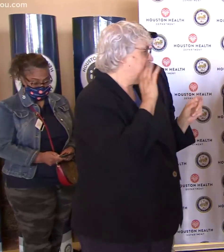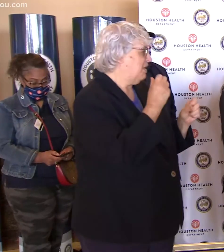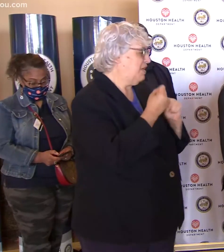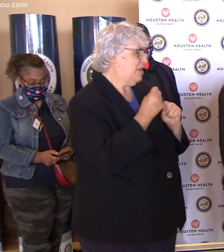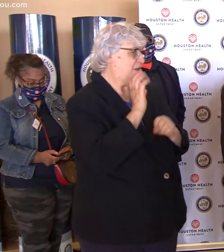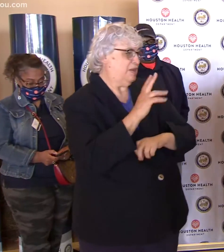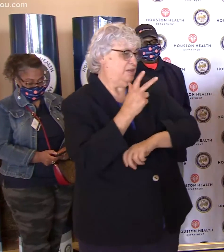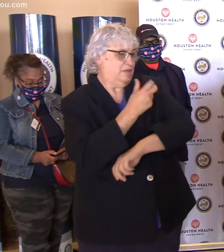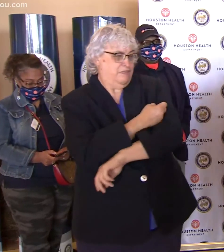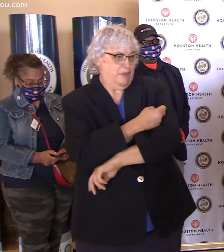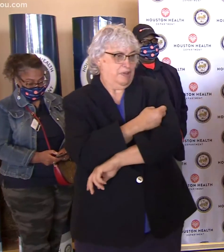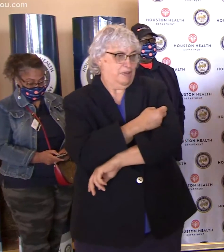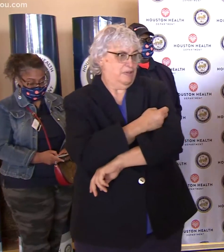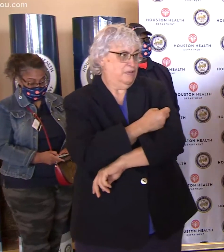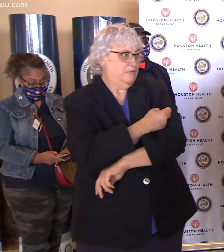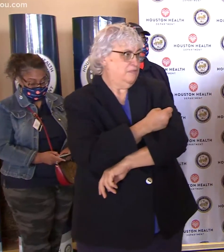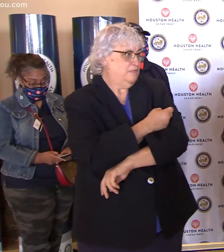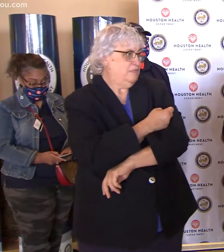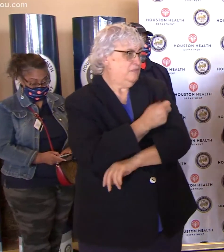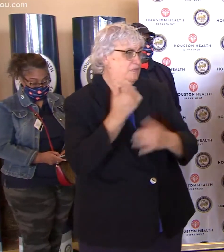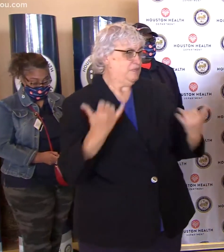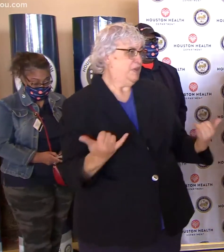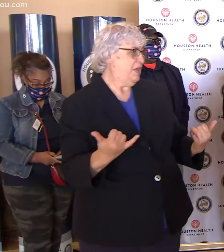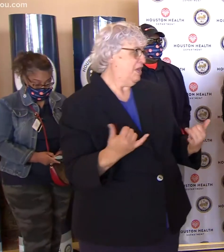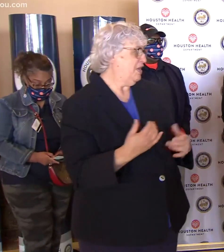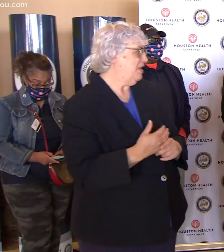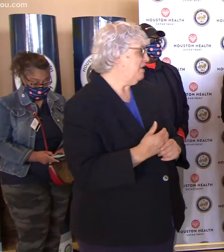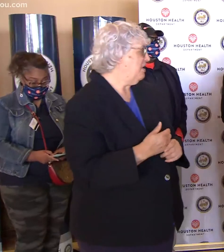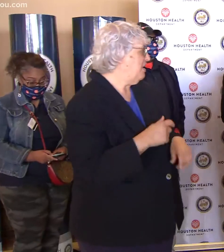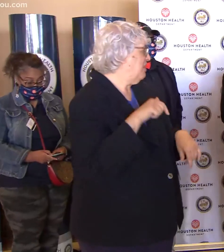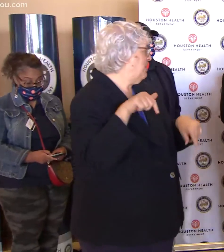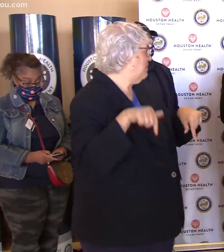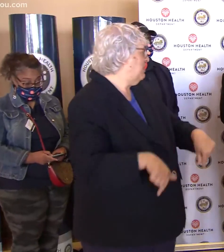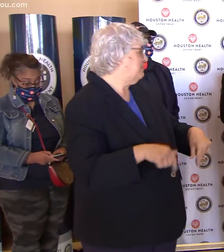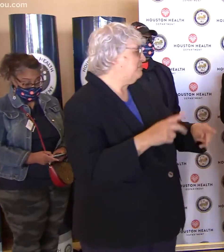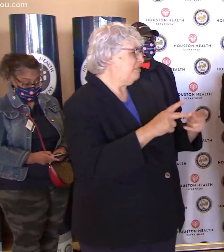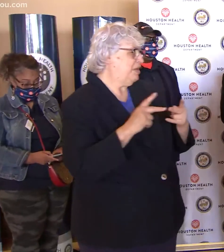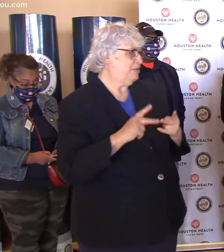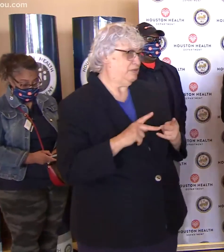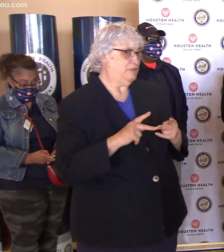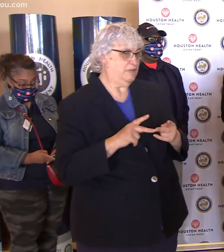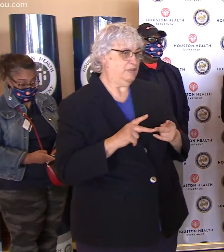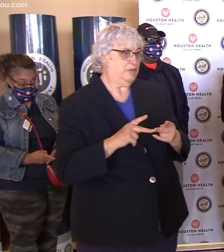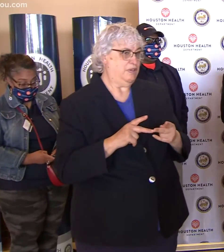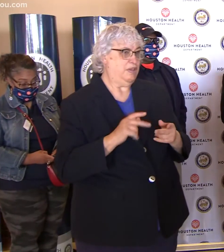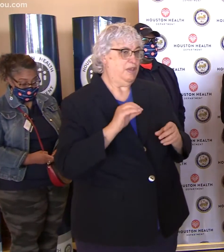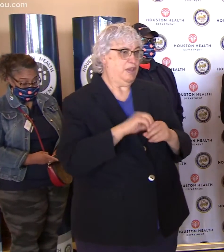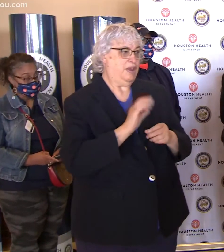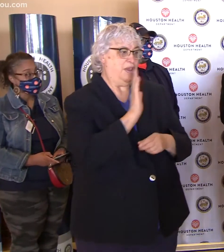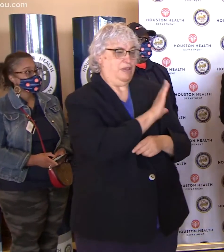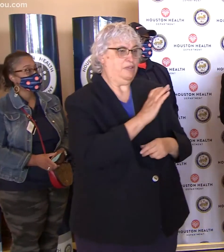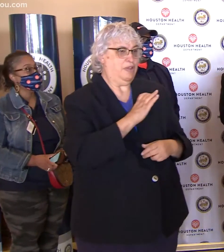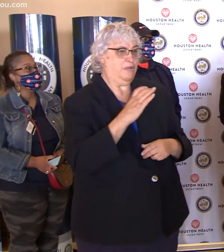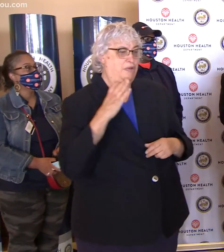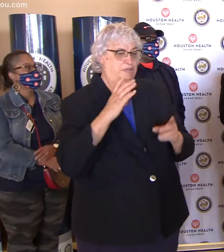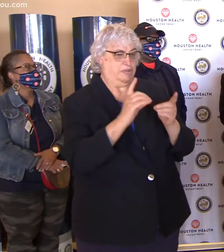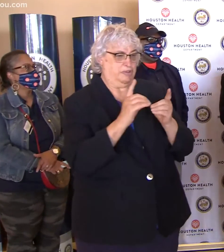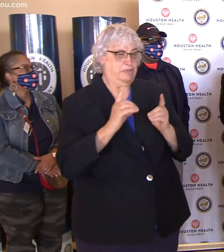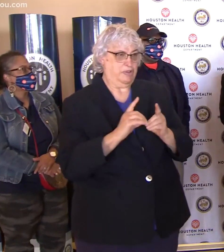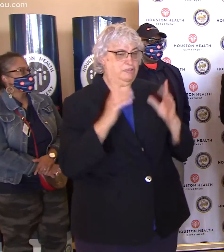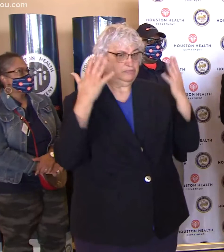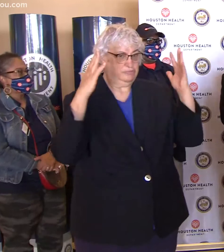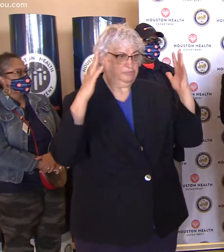his vaccination today at this site, which happens to be in his congressional district. So